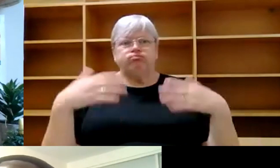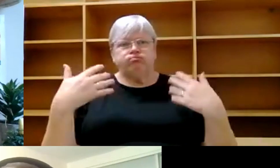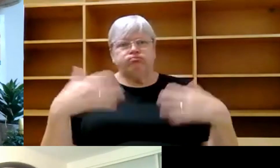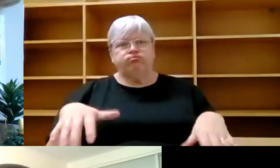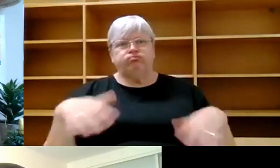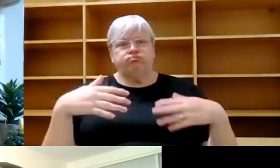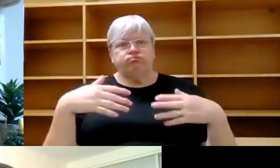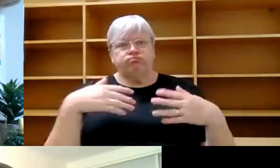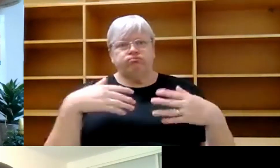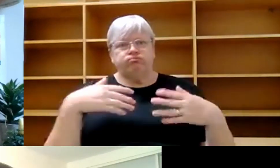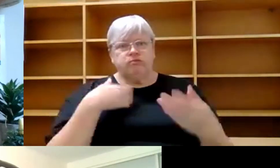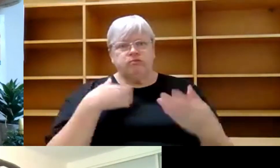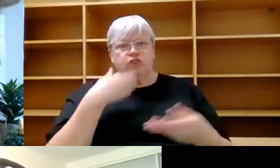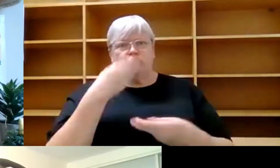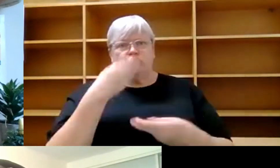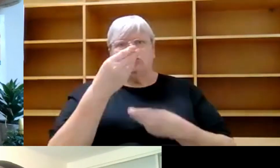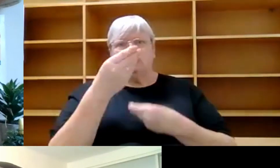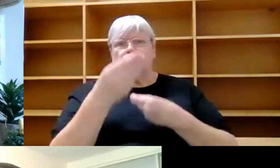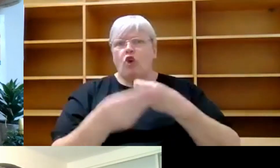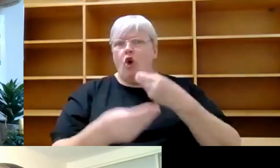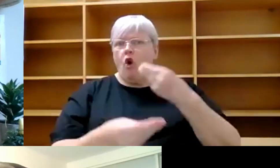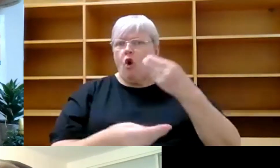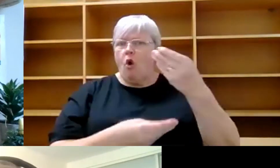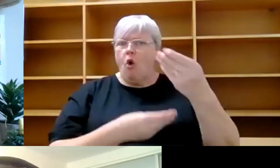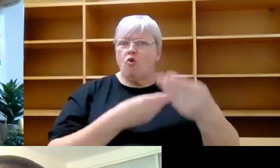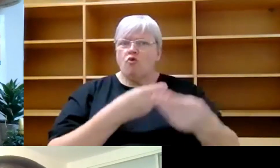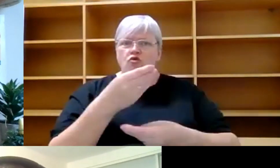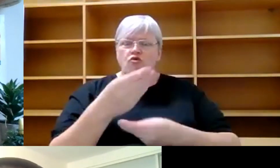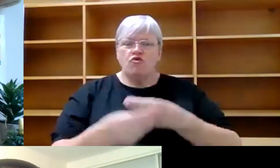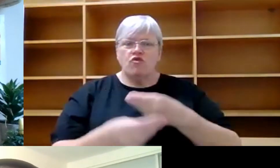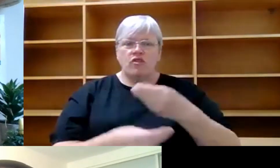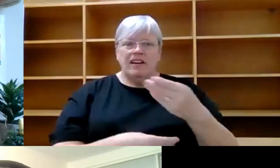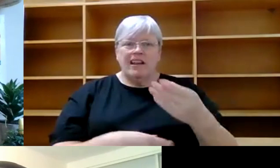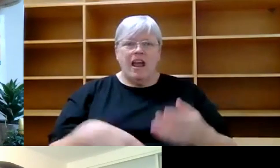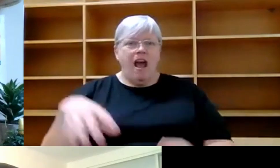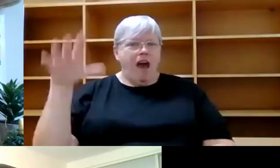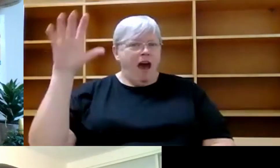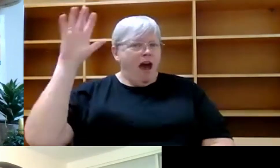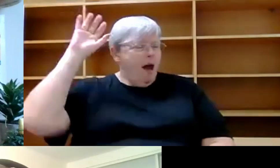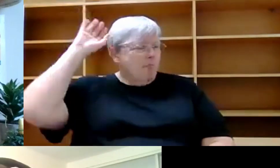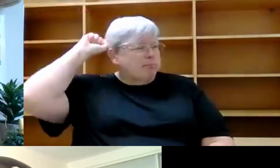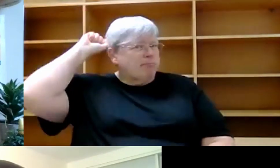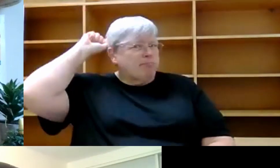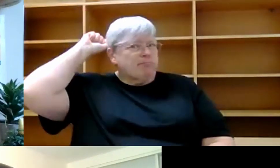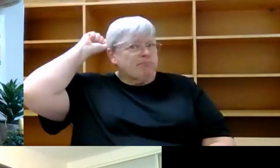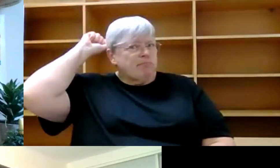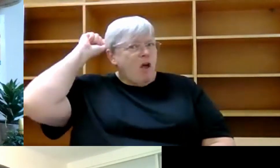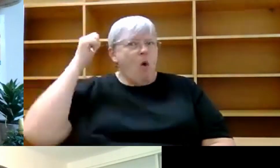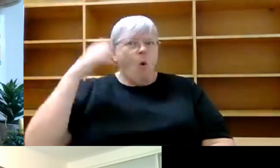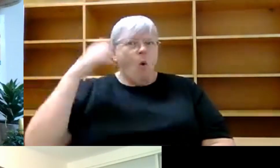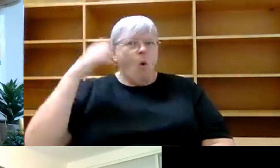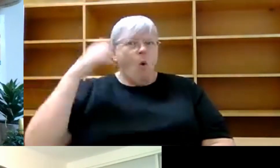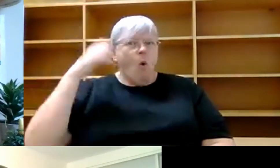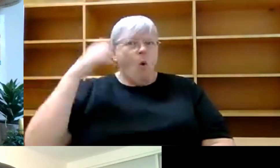similar. So Island Songs was an attempt to at least begin that narrative, that West Indian narrative. And I like to carry that on